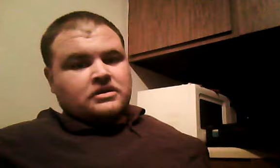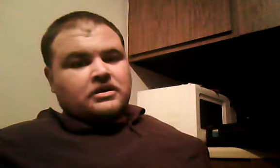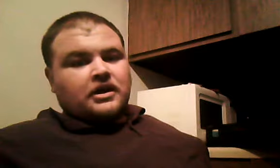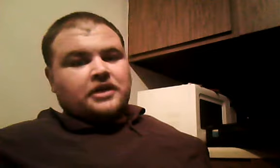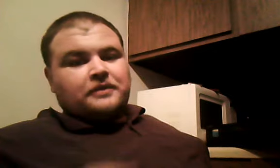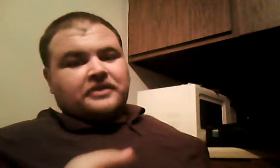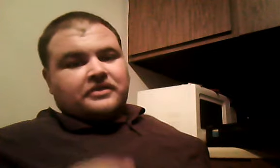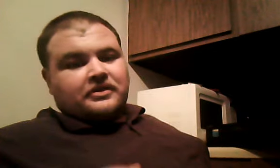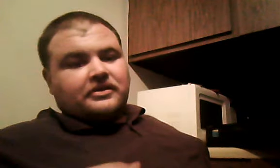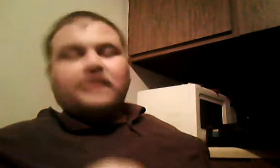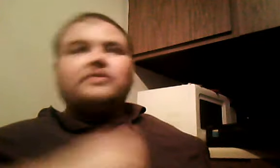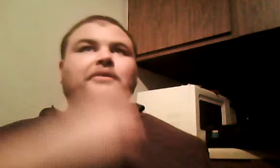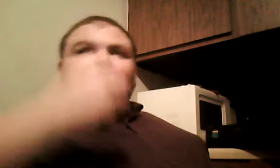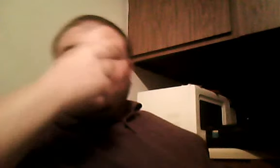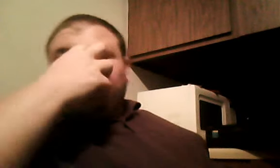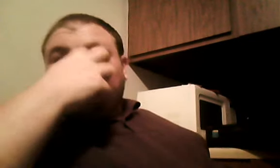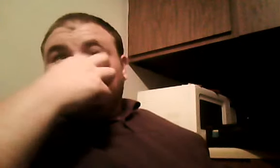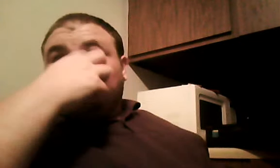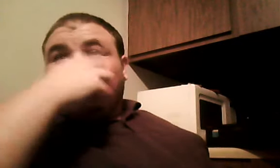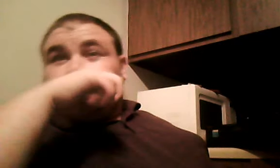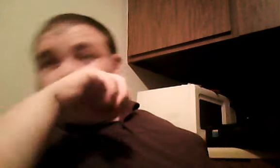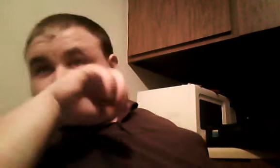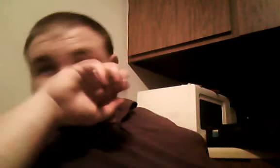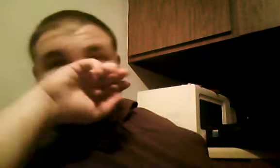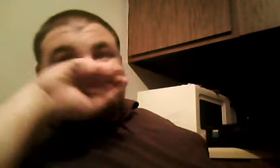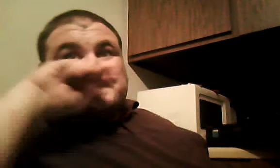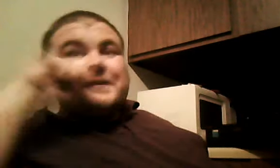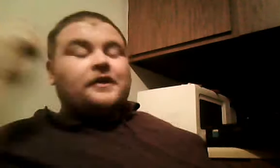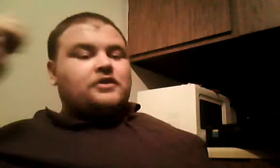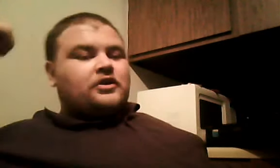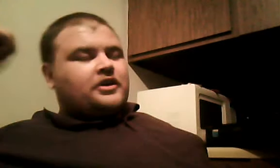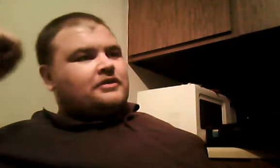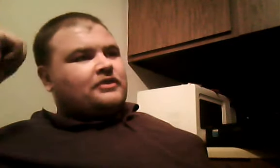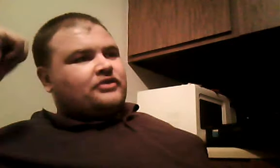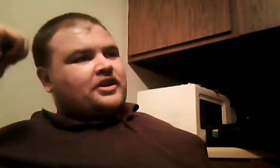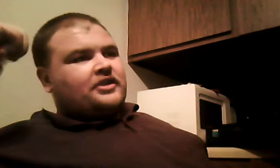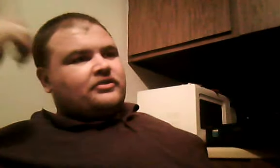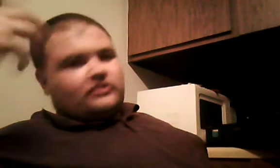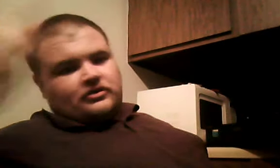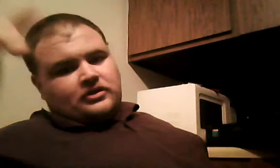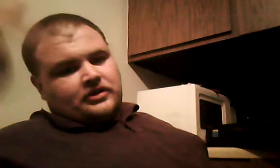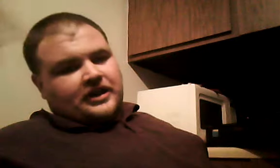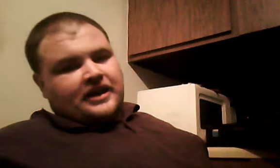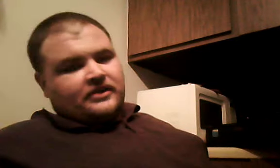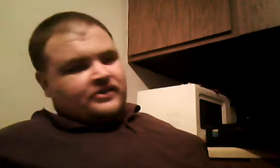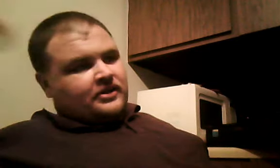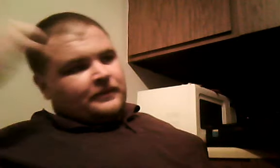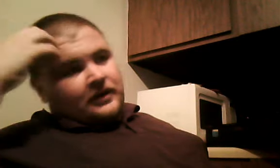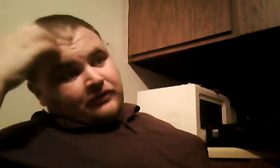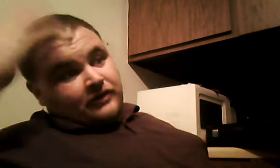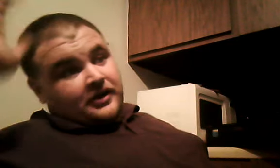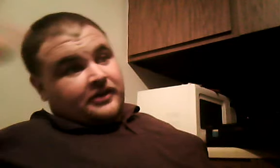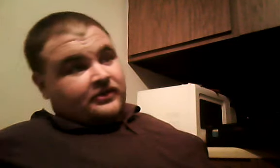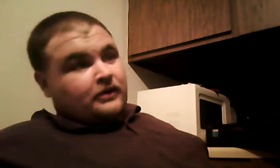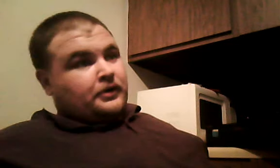And he basically says, um, uh, they were all carrying around Janice, uh, Kaz, and, um, our Frankie Kazarian,